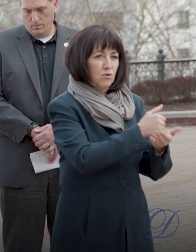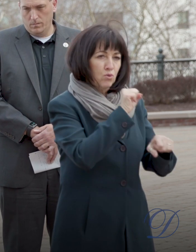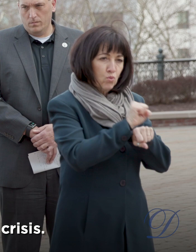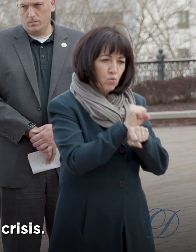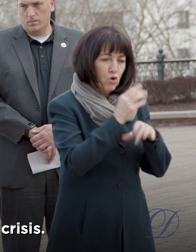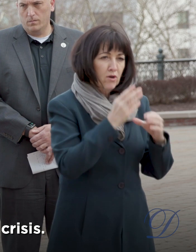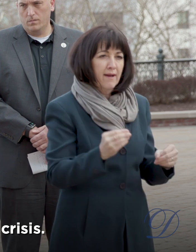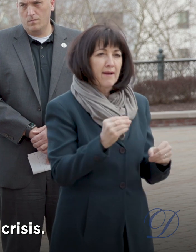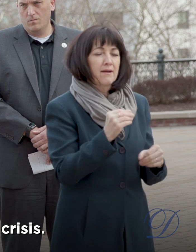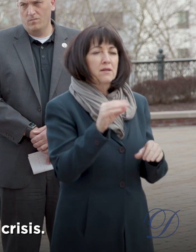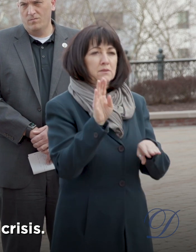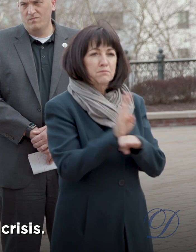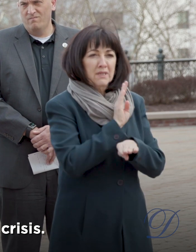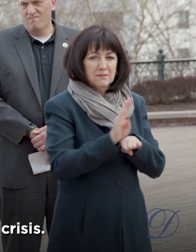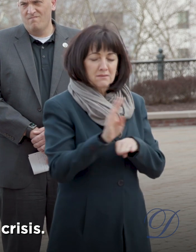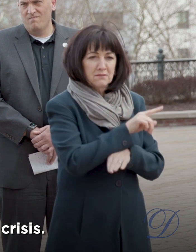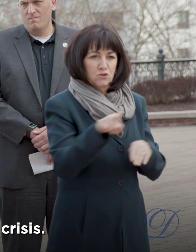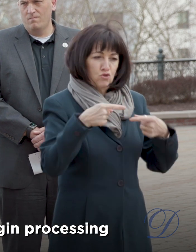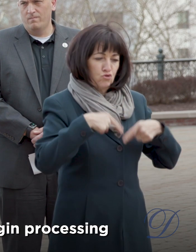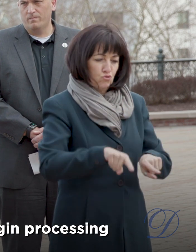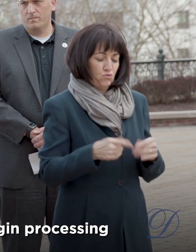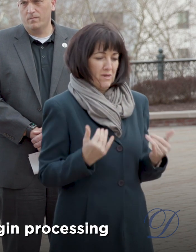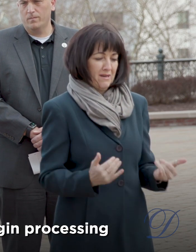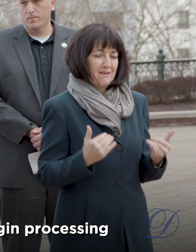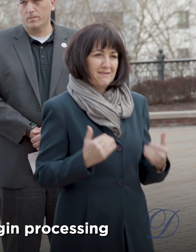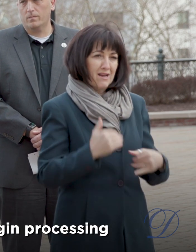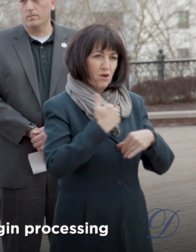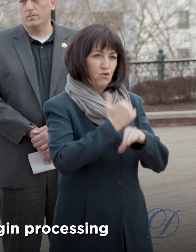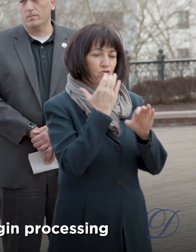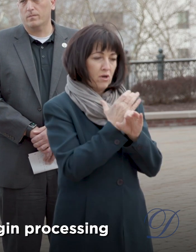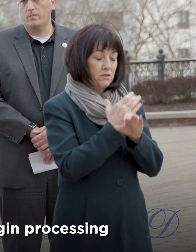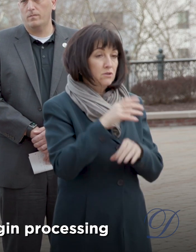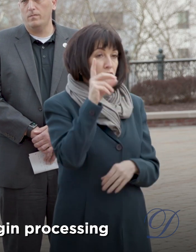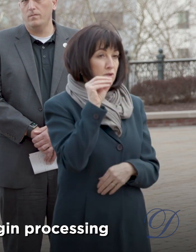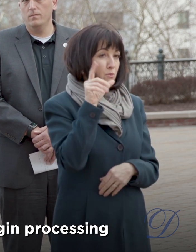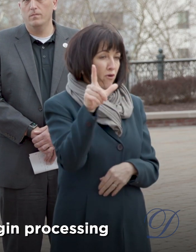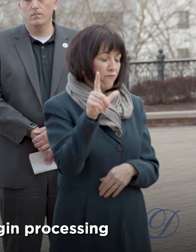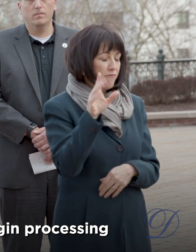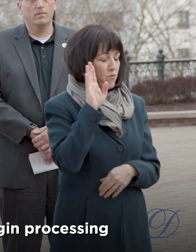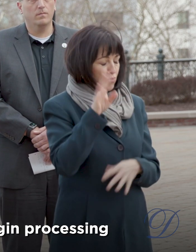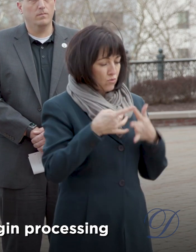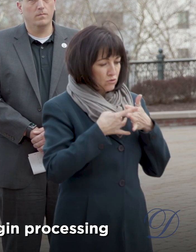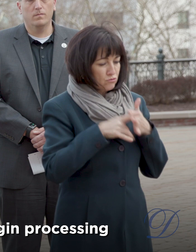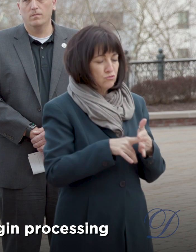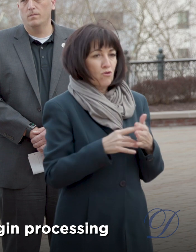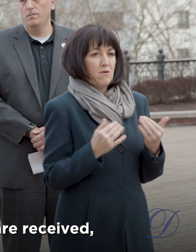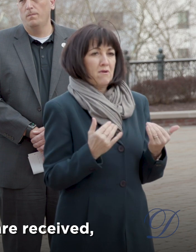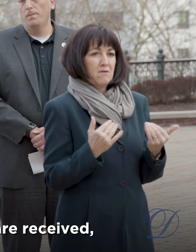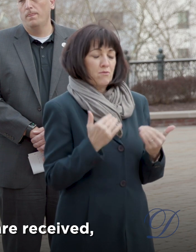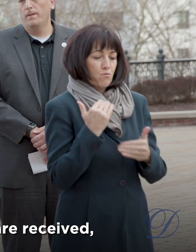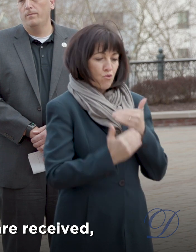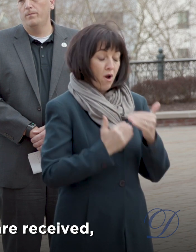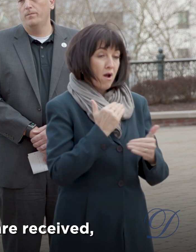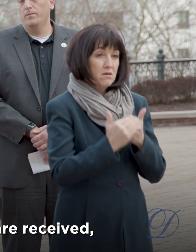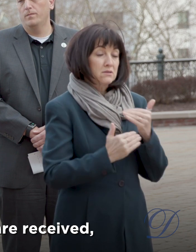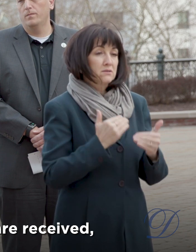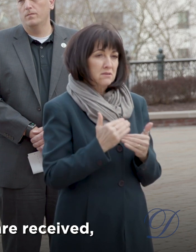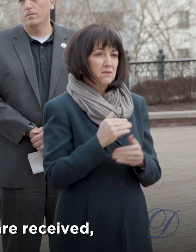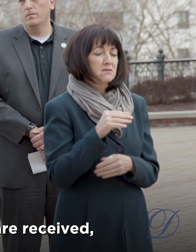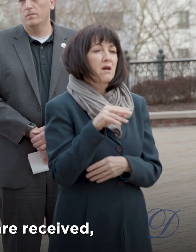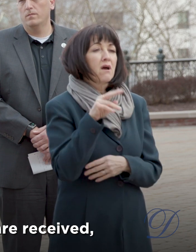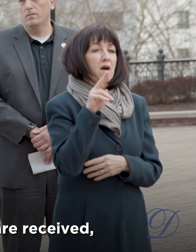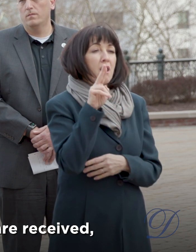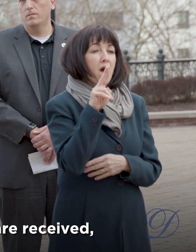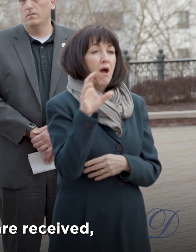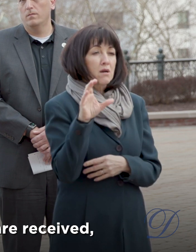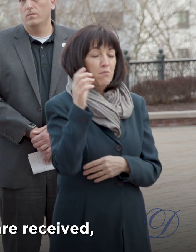businesses during the course of this crisis. The Department of Labor will begin processing unemployment